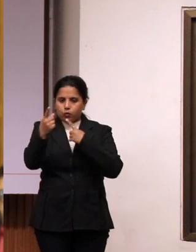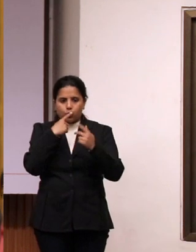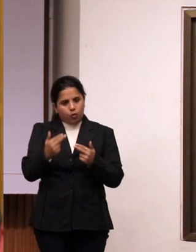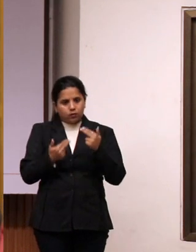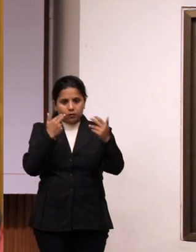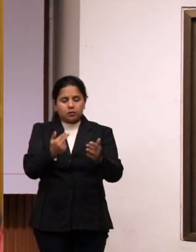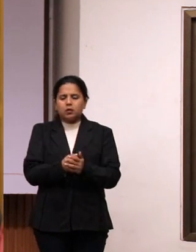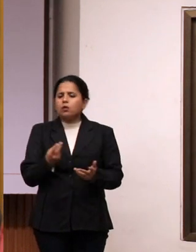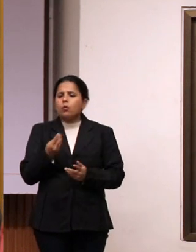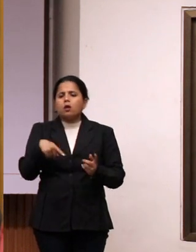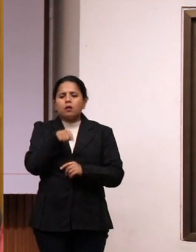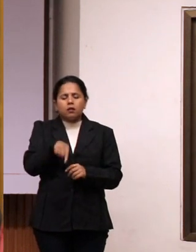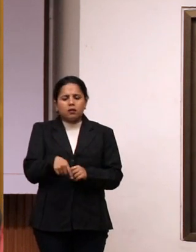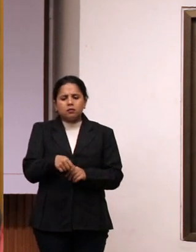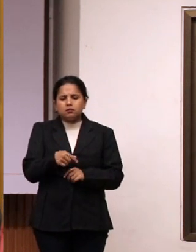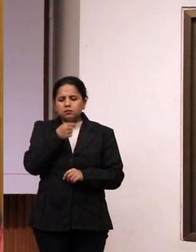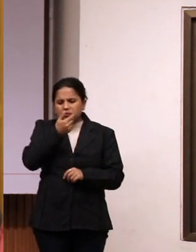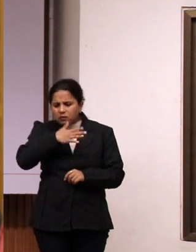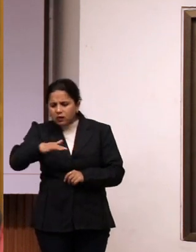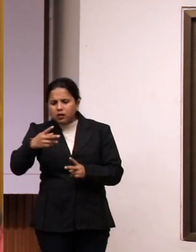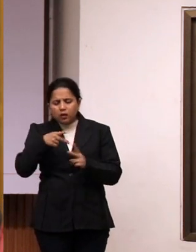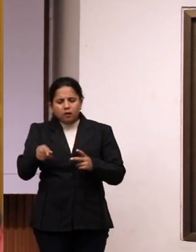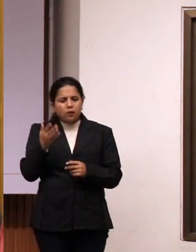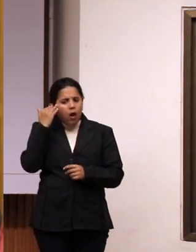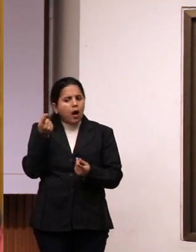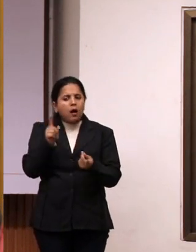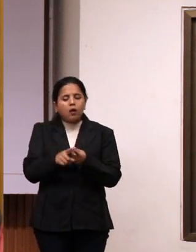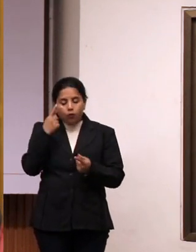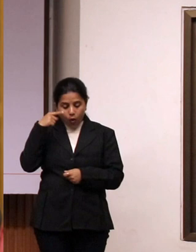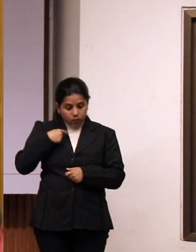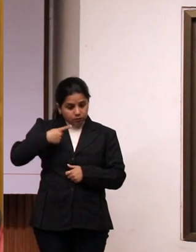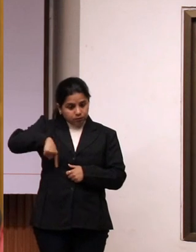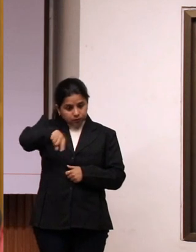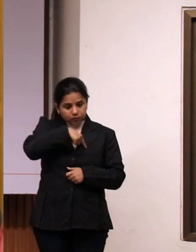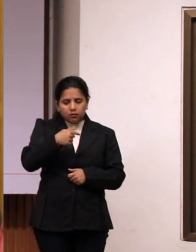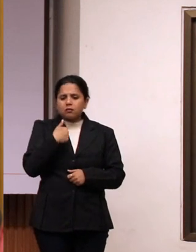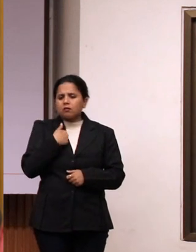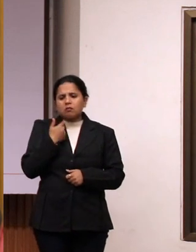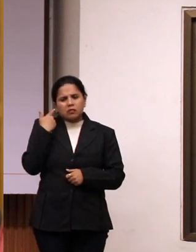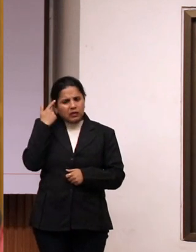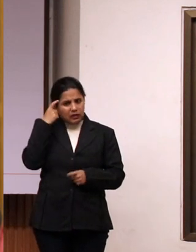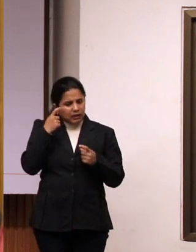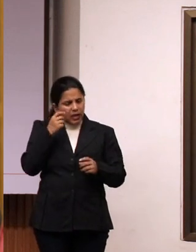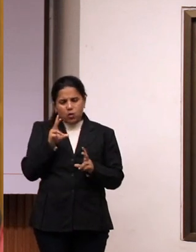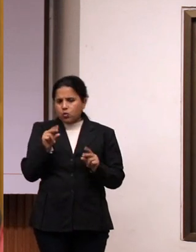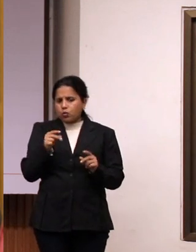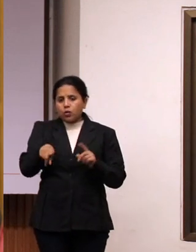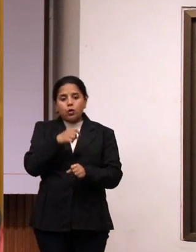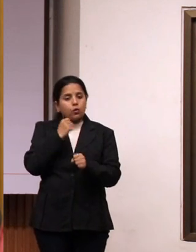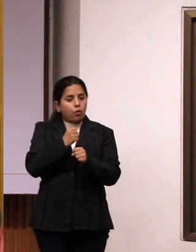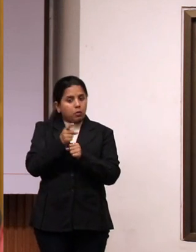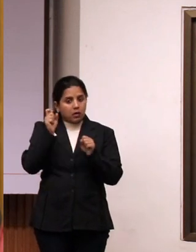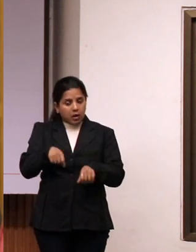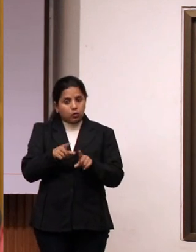is such a polluted one? Because of us. And I don't think, you know, government can